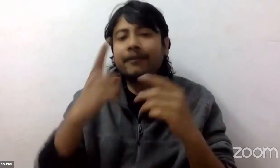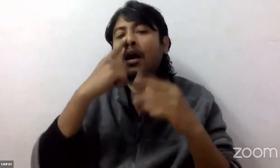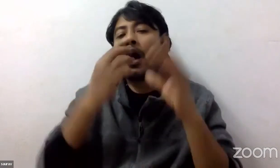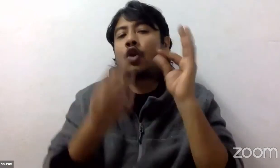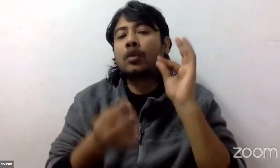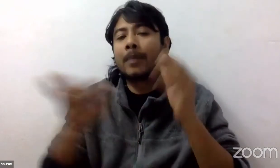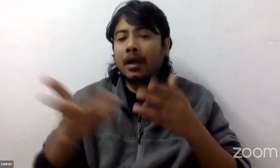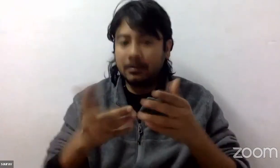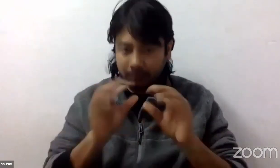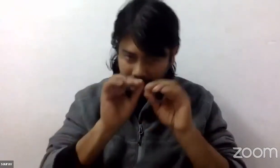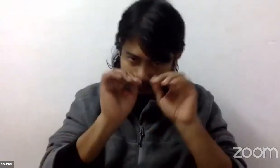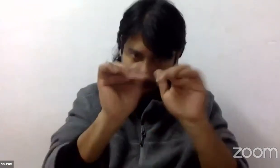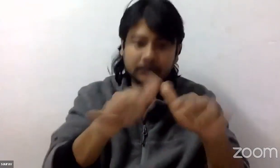on.